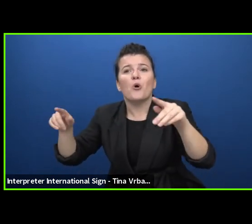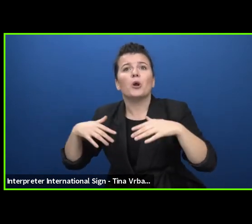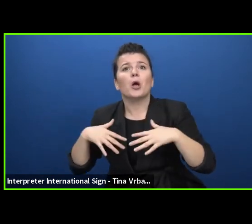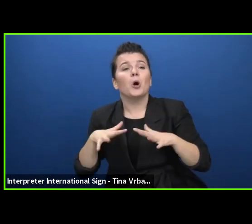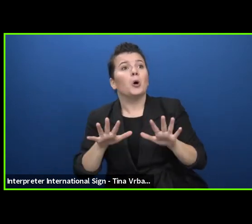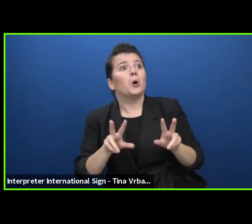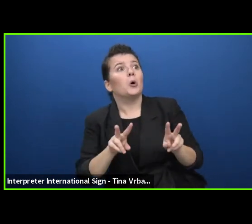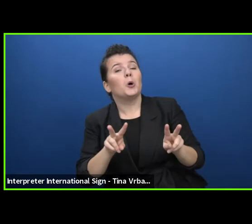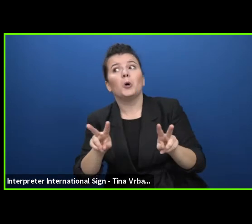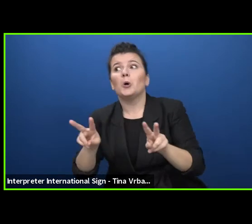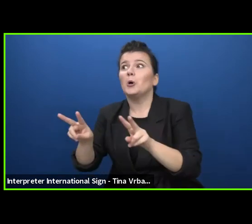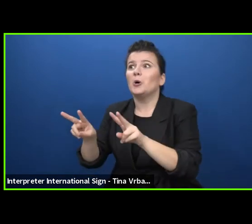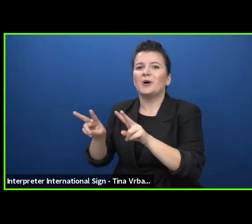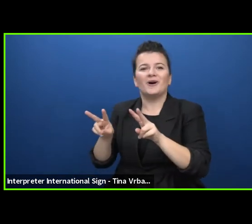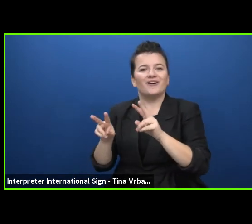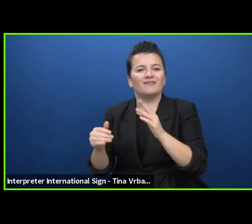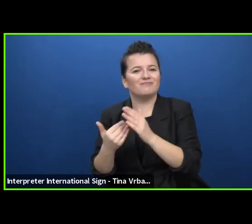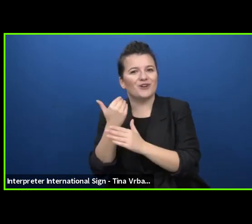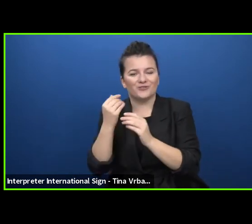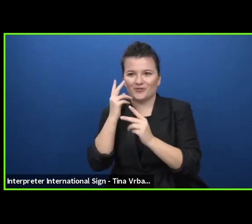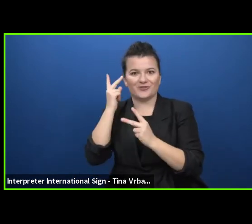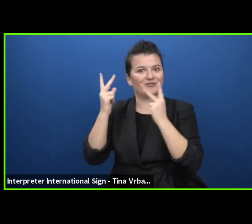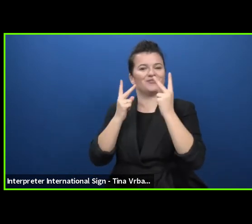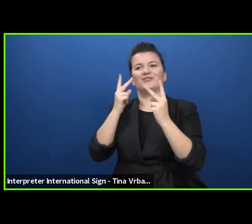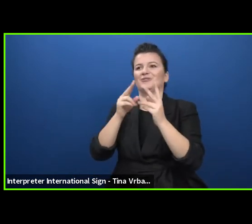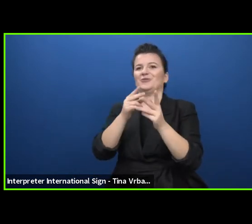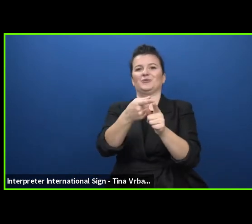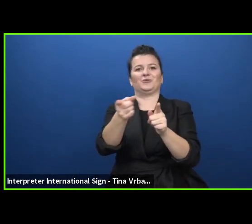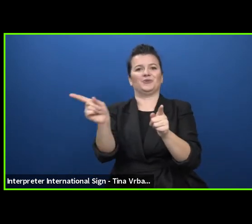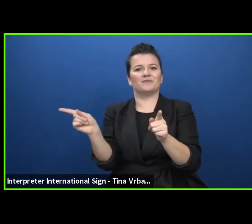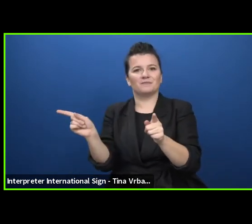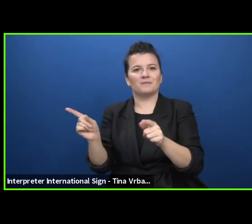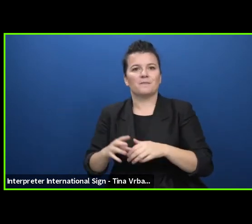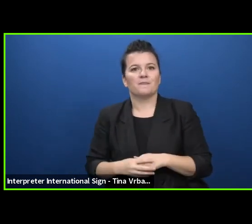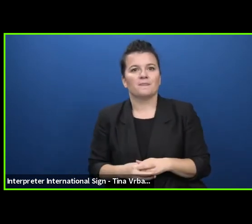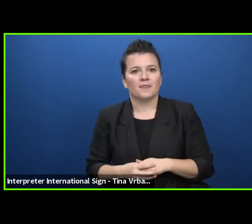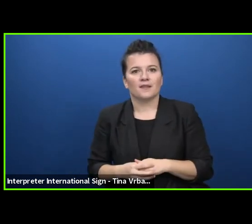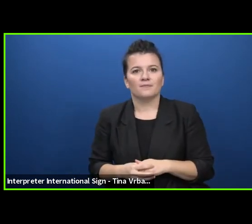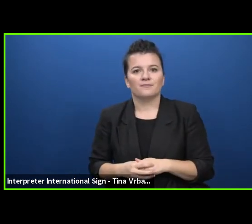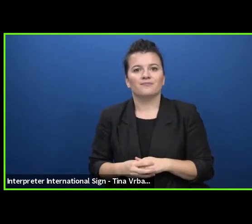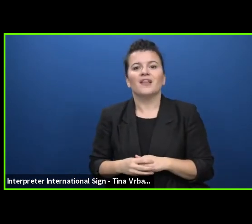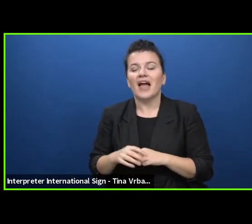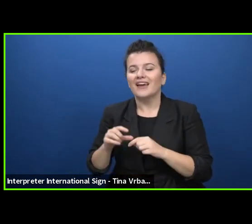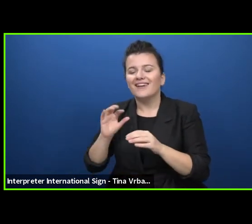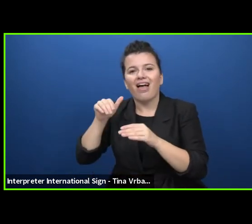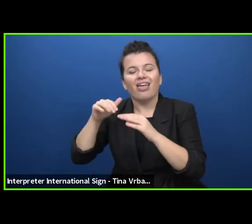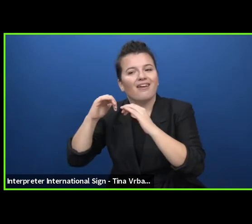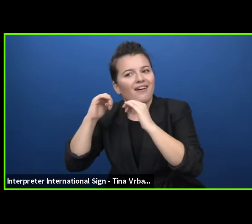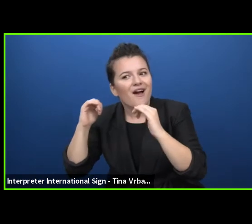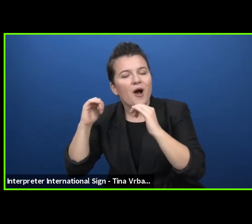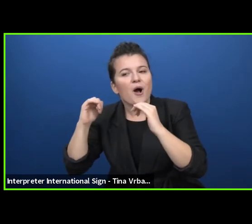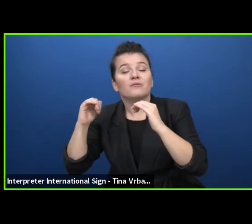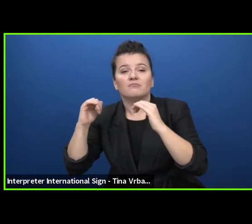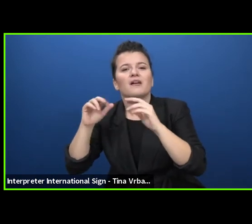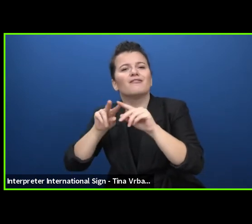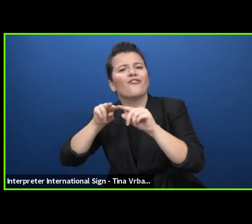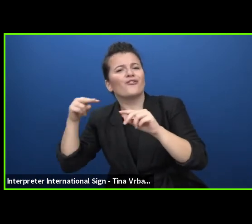erroneous creation. Is not symphonic. It is music made of disagreement and trust.